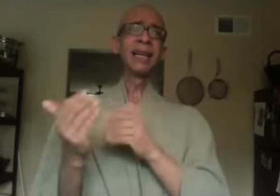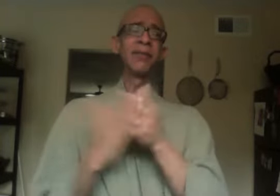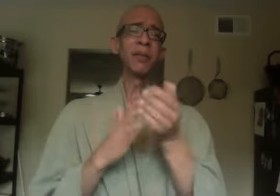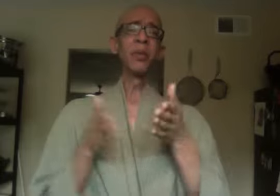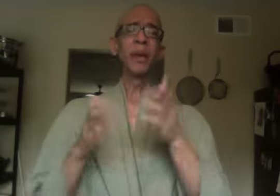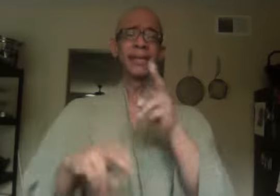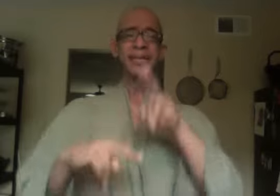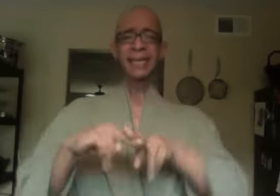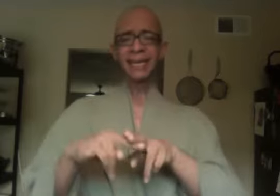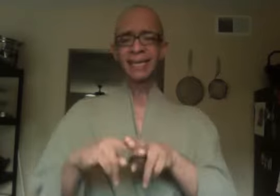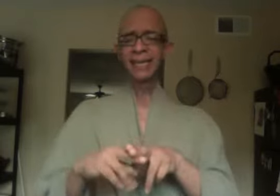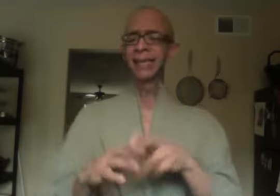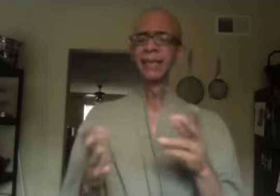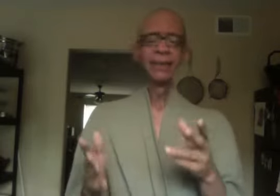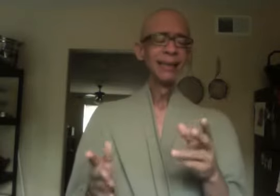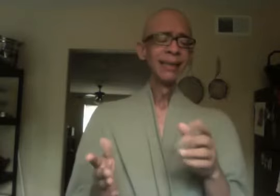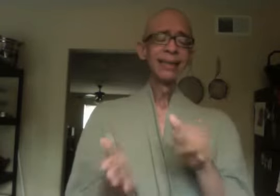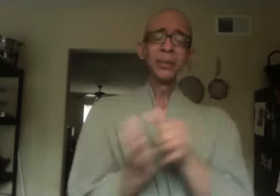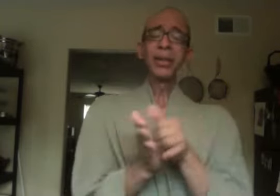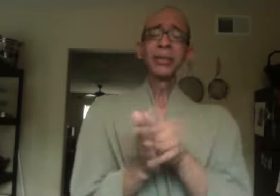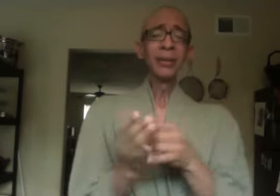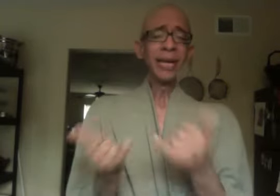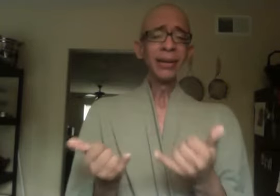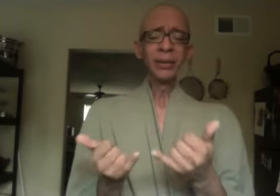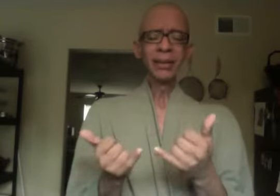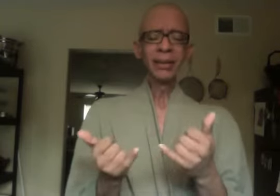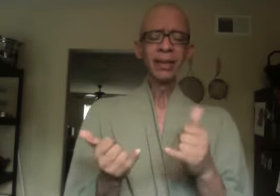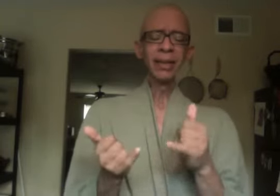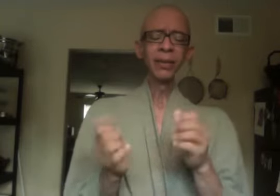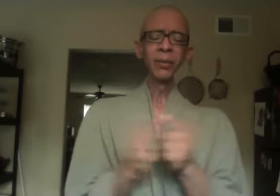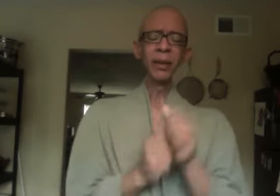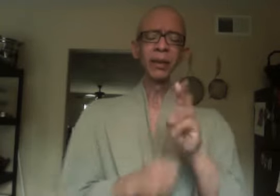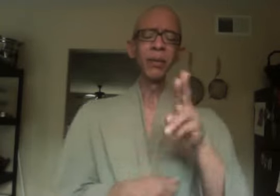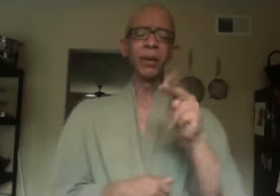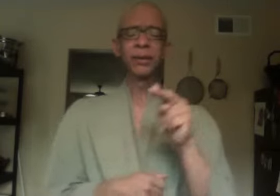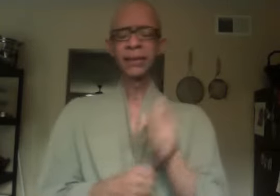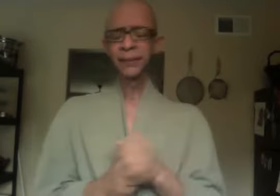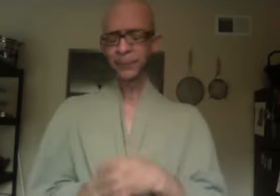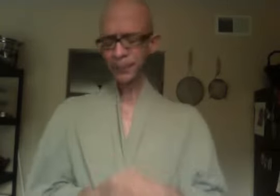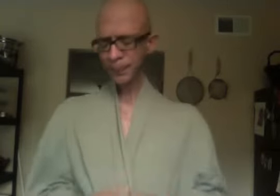comfortable way to sit. It's possible now with the burns.